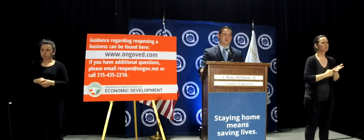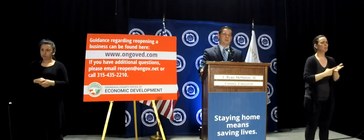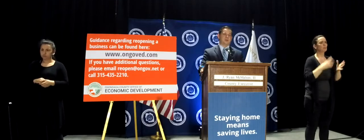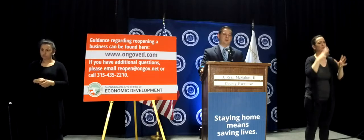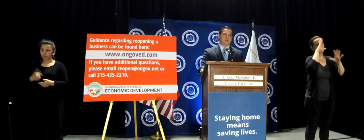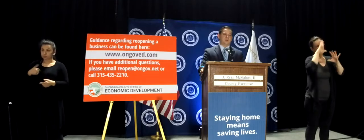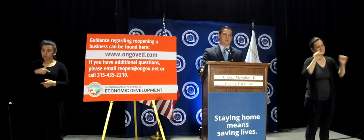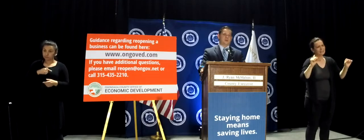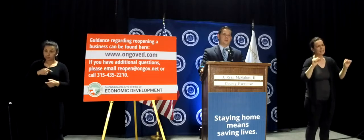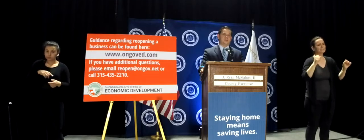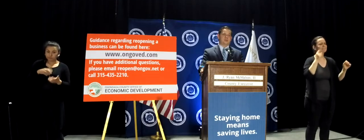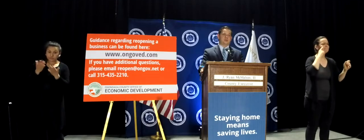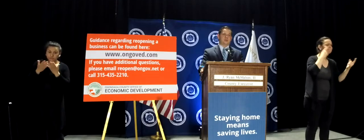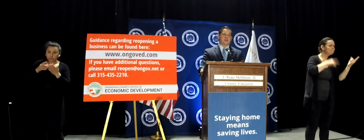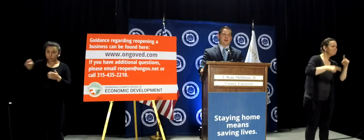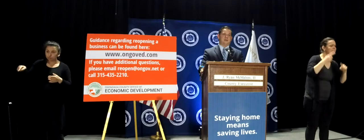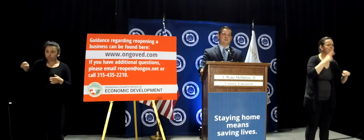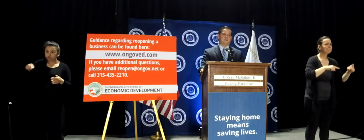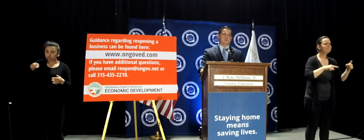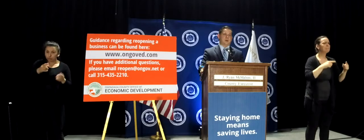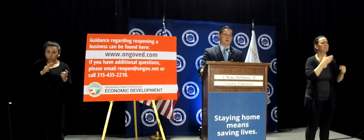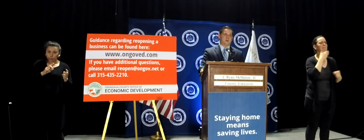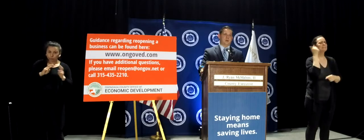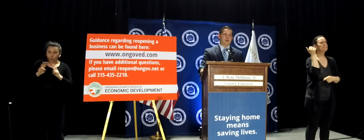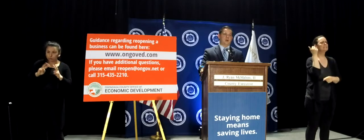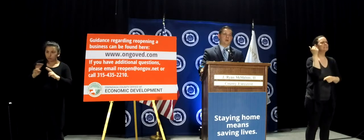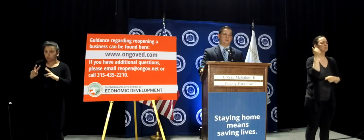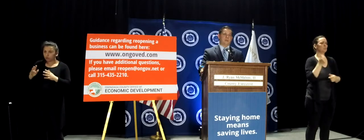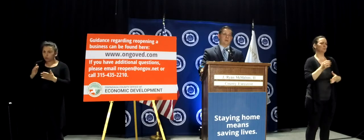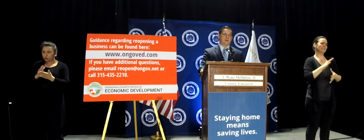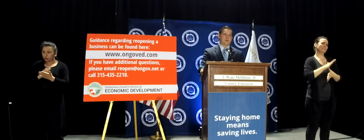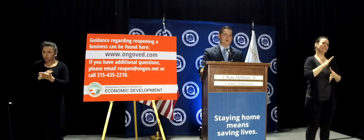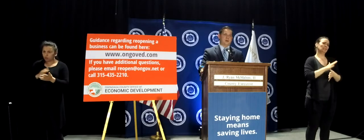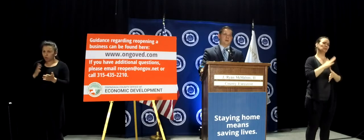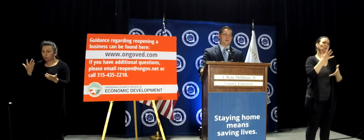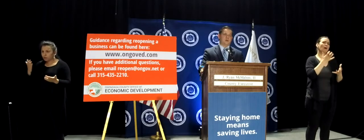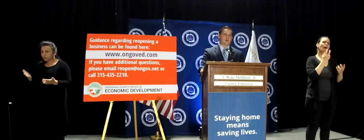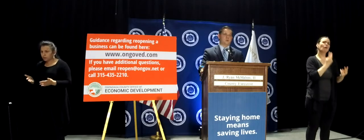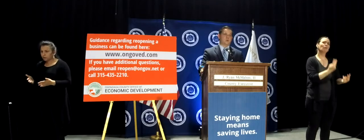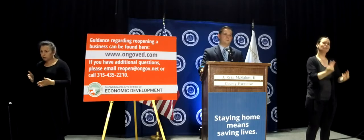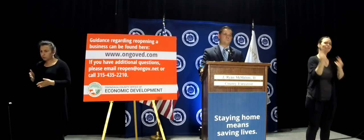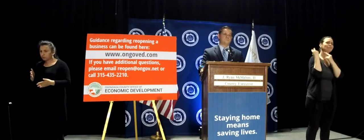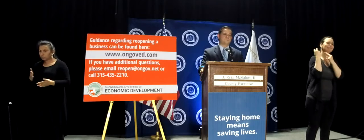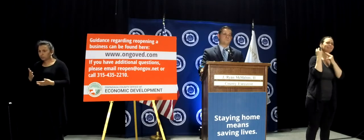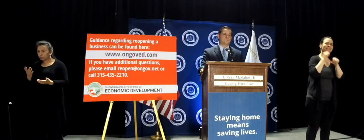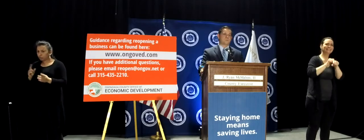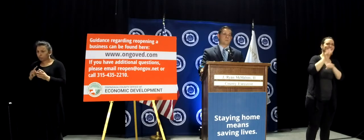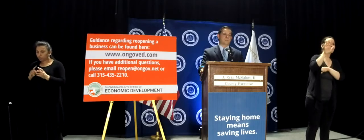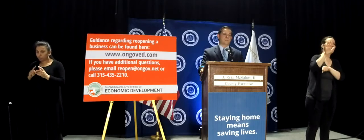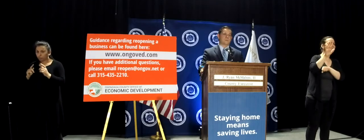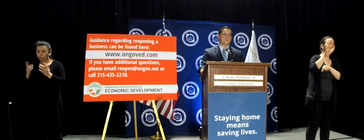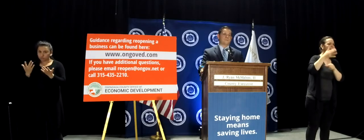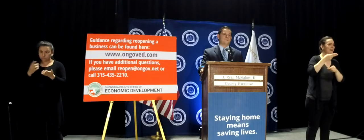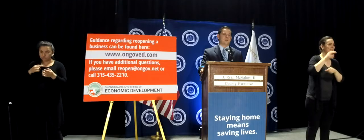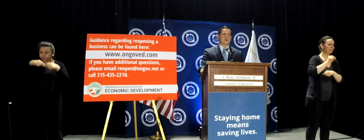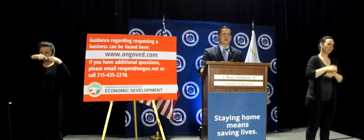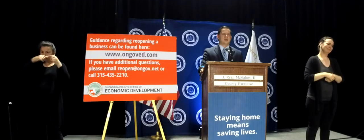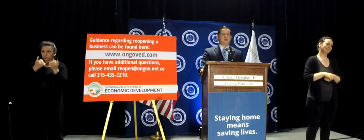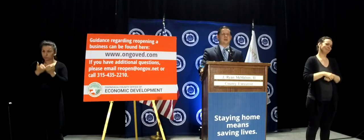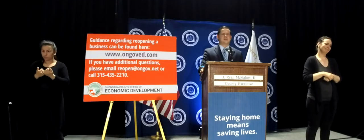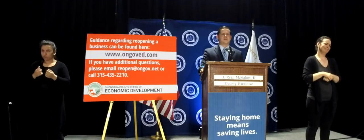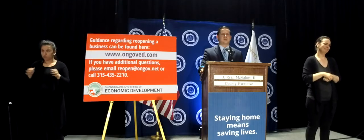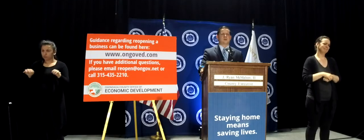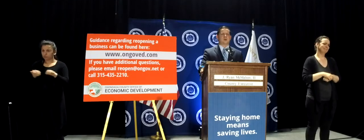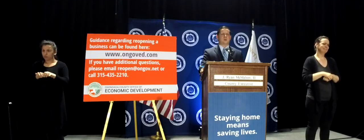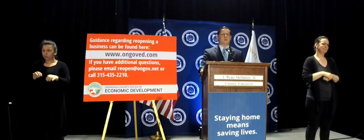to do something where these seniors can have a good memory leaving high school. How much does that cost the school